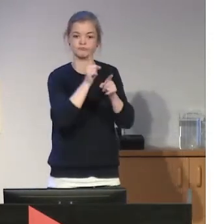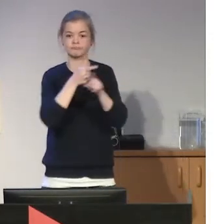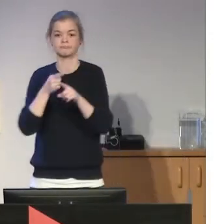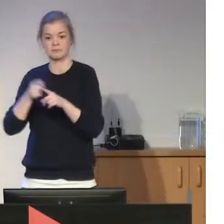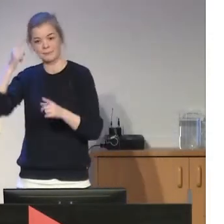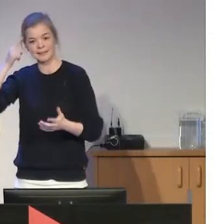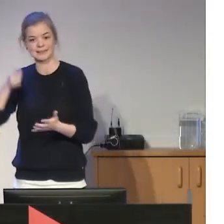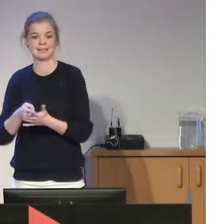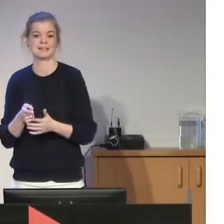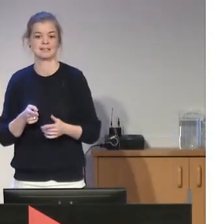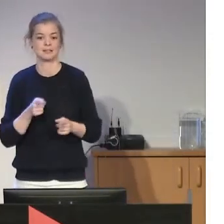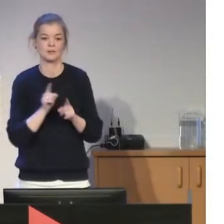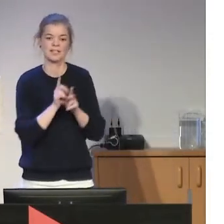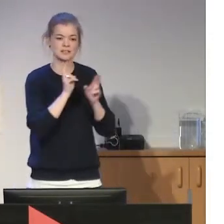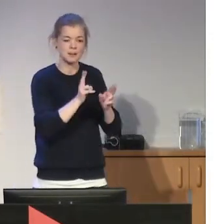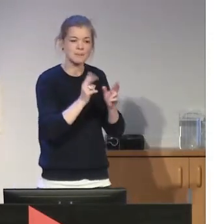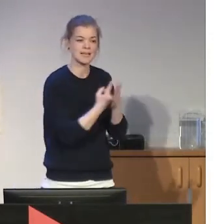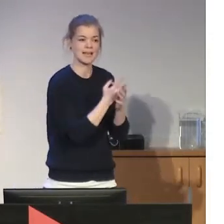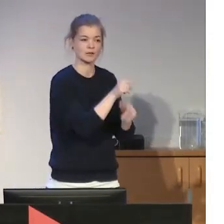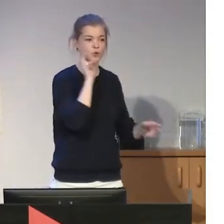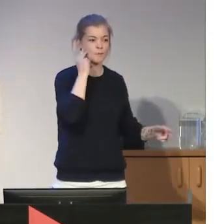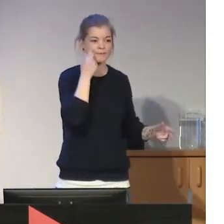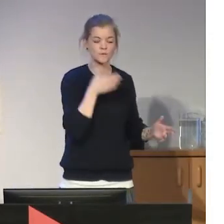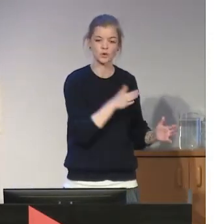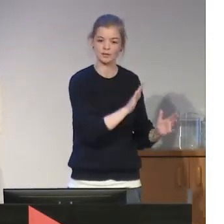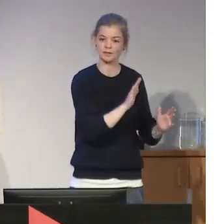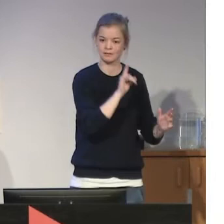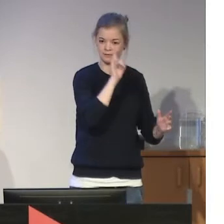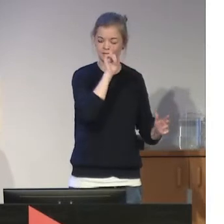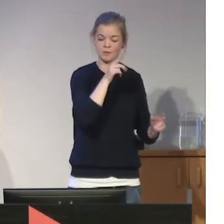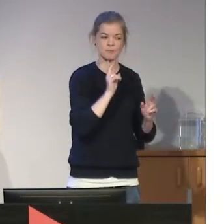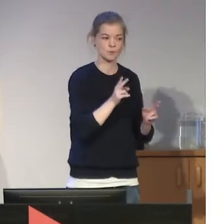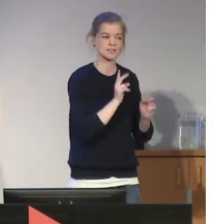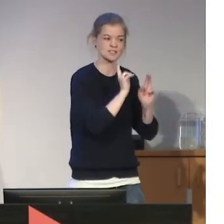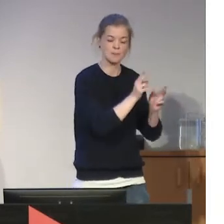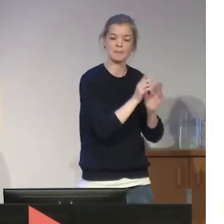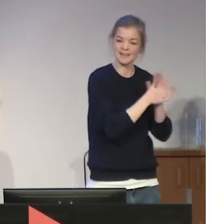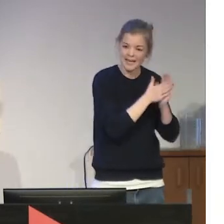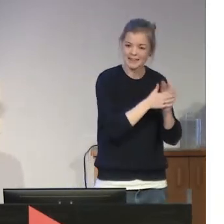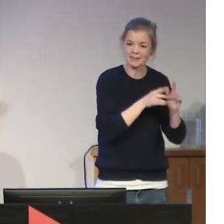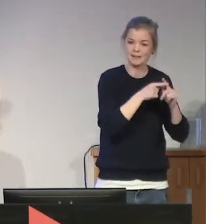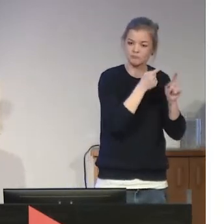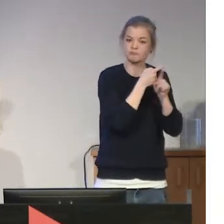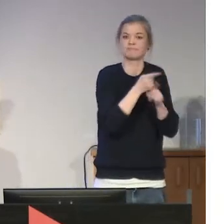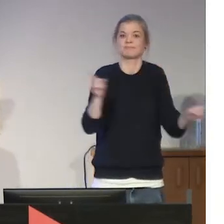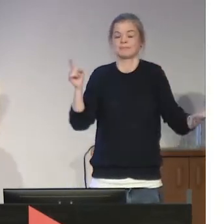It really depends on the context, different meanings in the signs. So it's pretty much the same with deaf and blind.